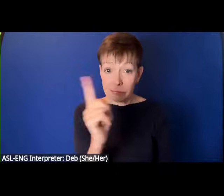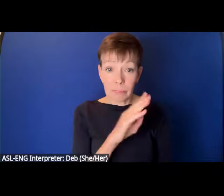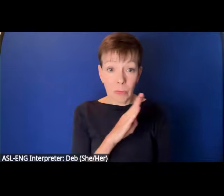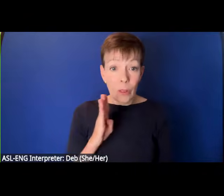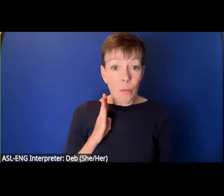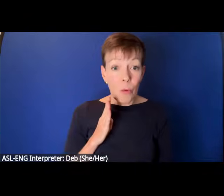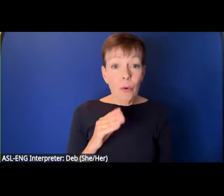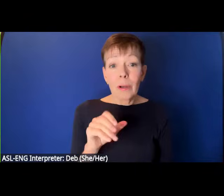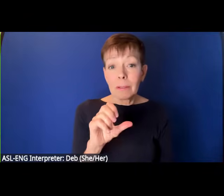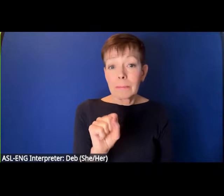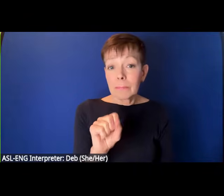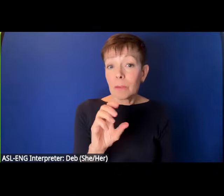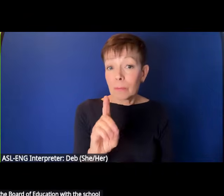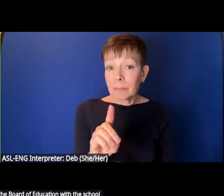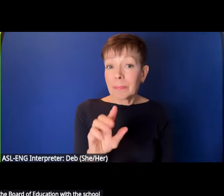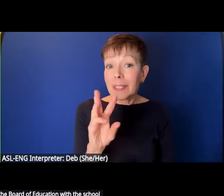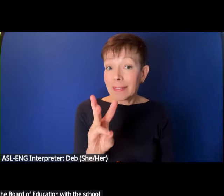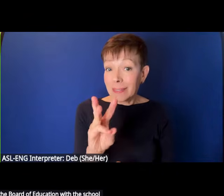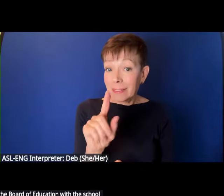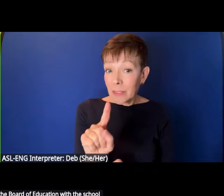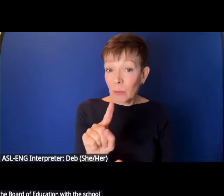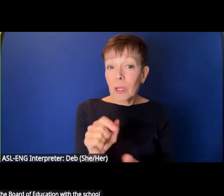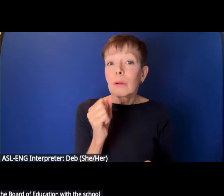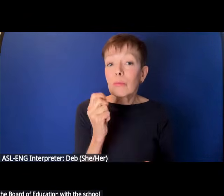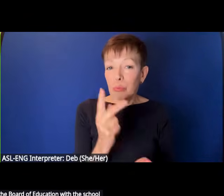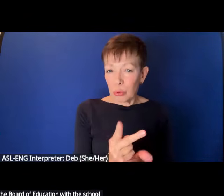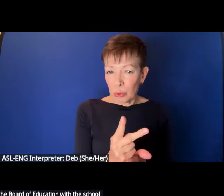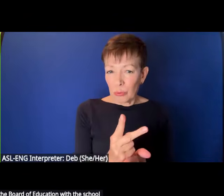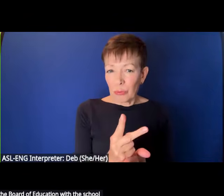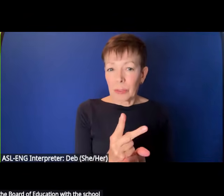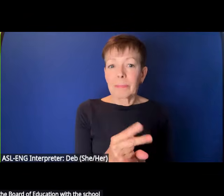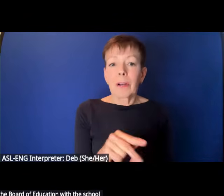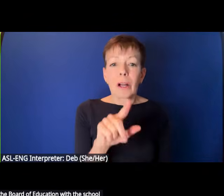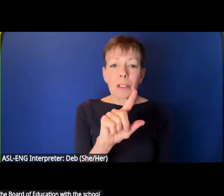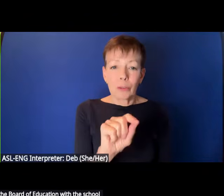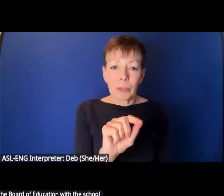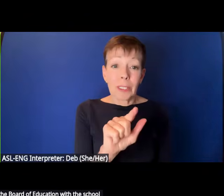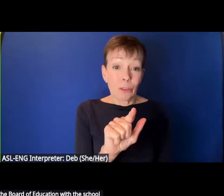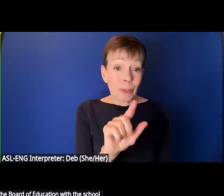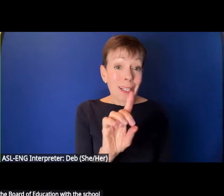the School District 61 Greater Victoria approve the 28-29 school calendar.